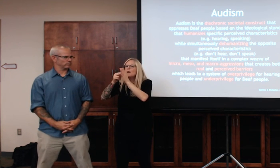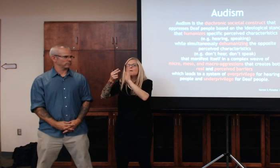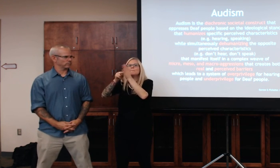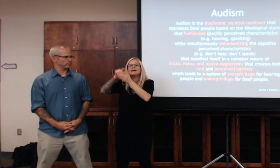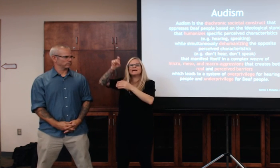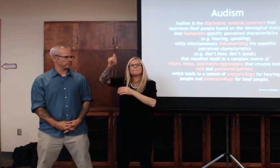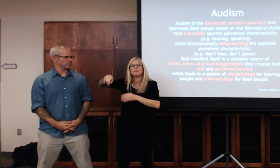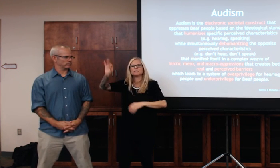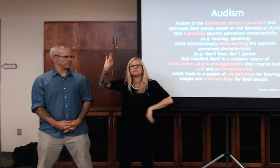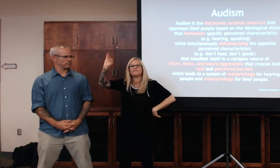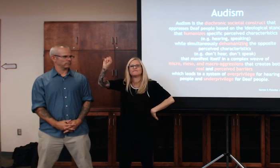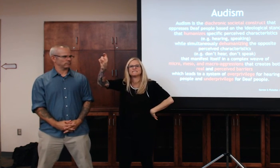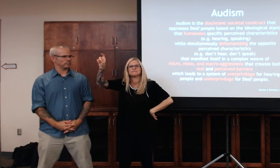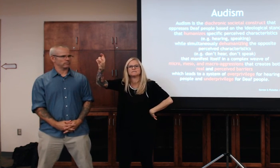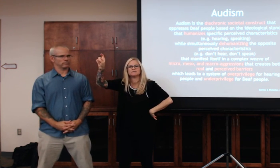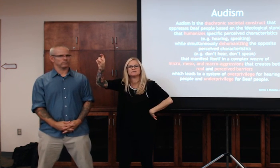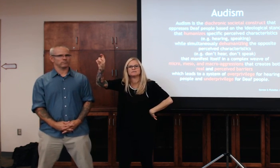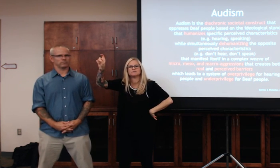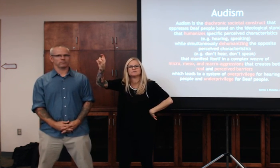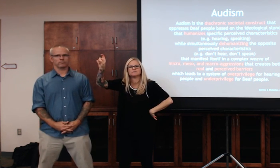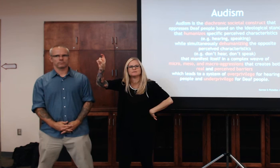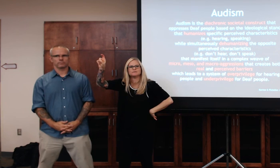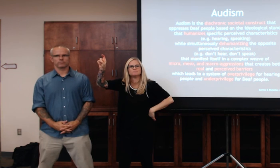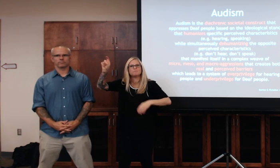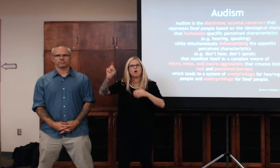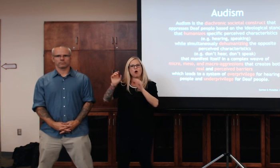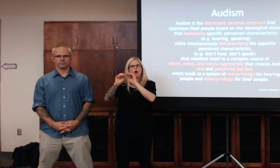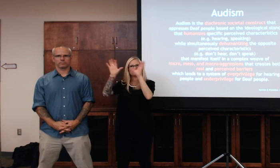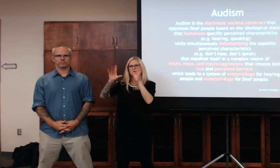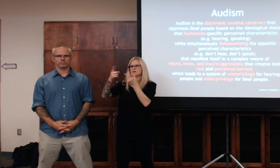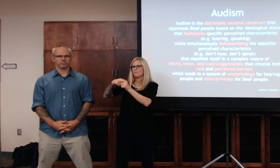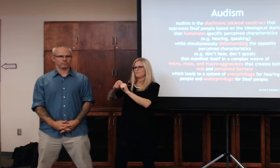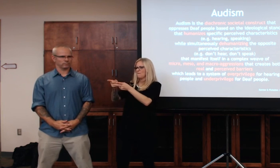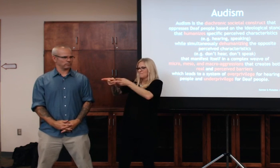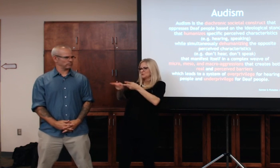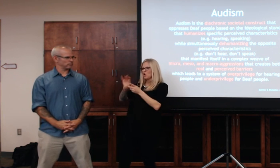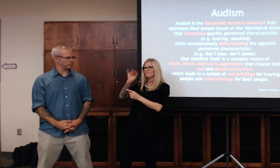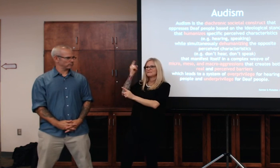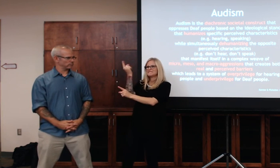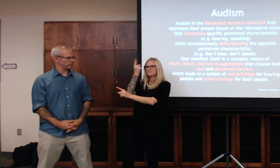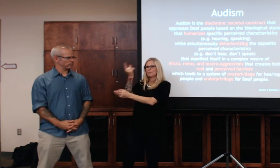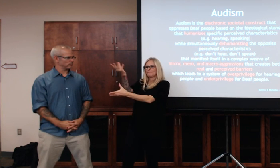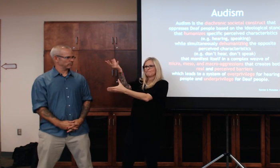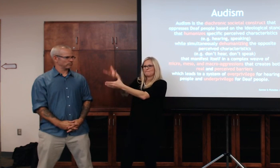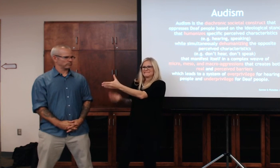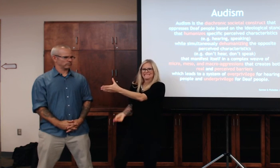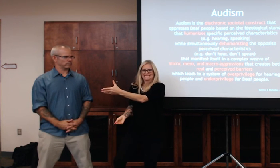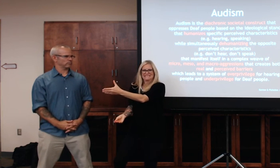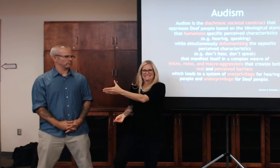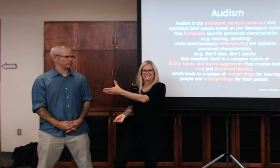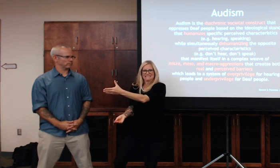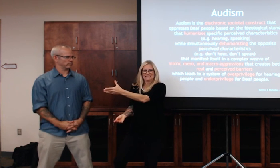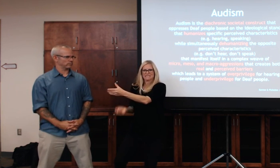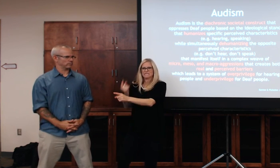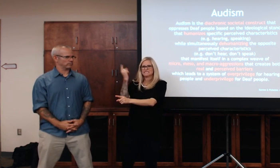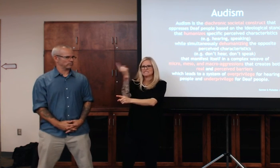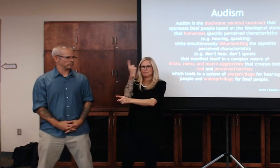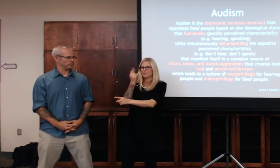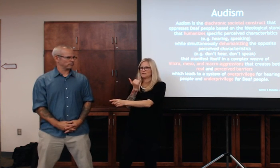Now, that means we have to fix them. Obviously, they're coming from a position of something's missing, something's lacking,